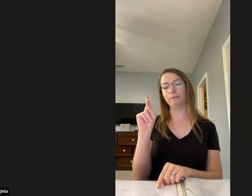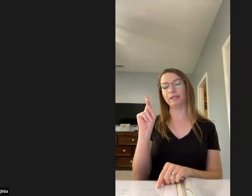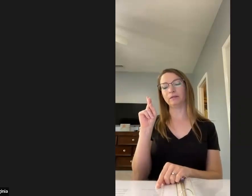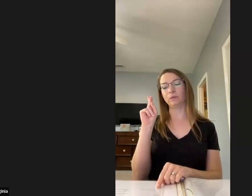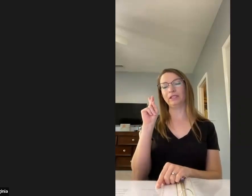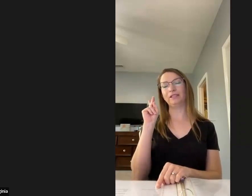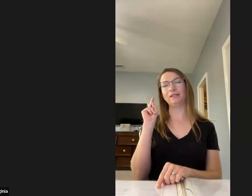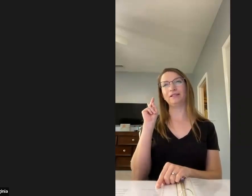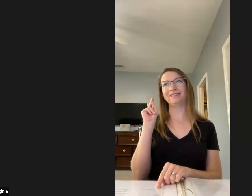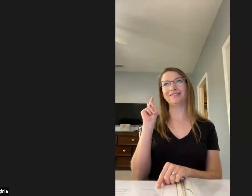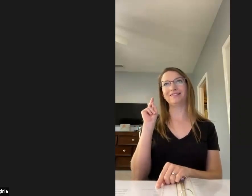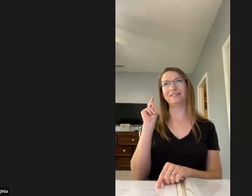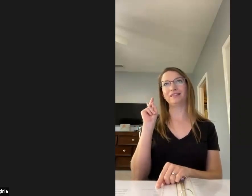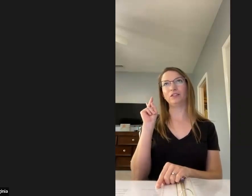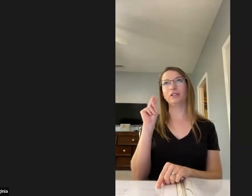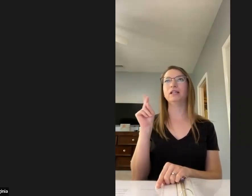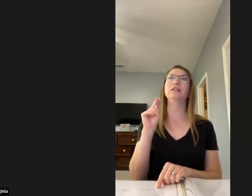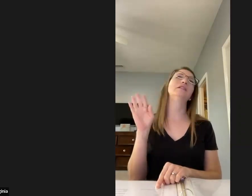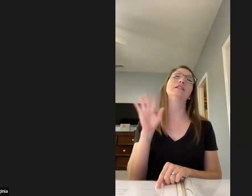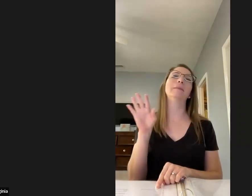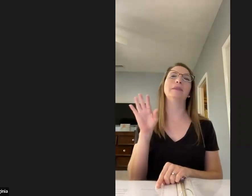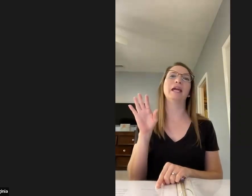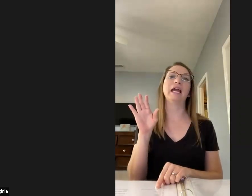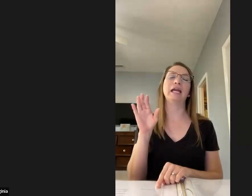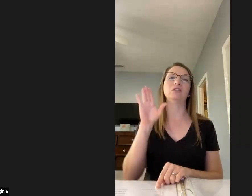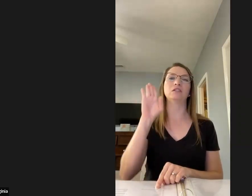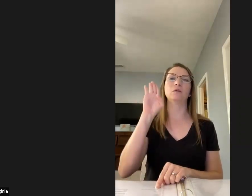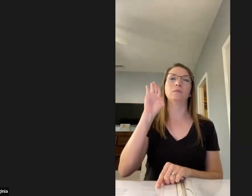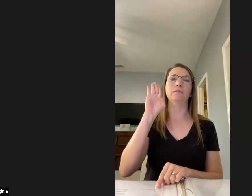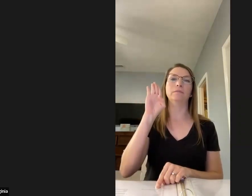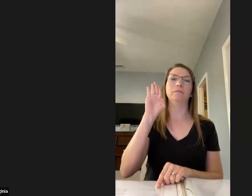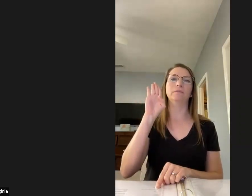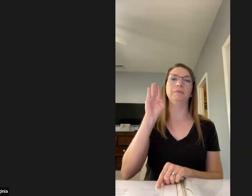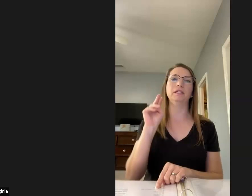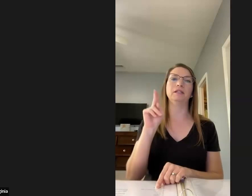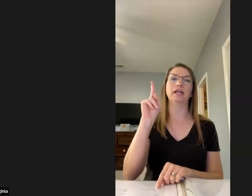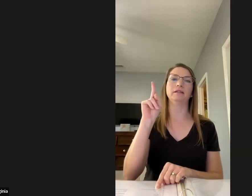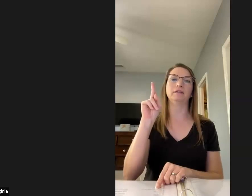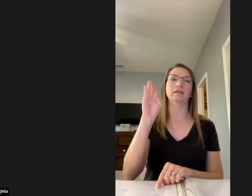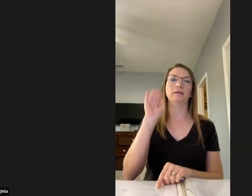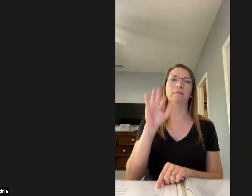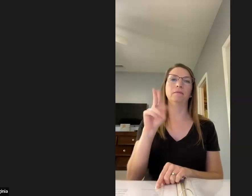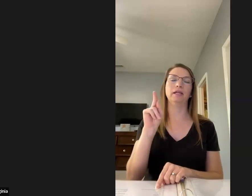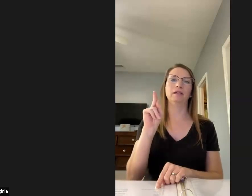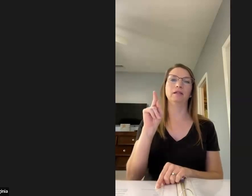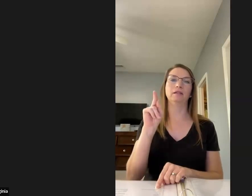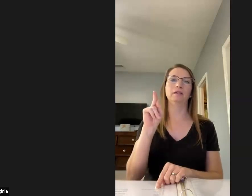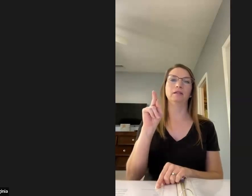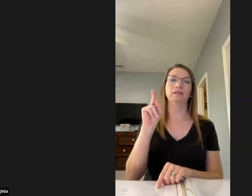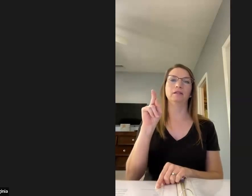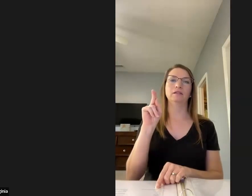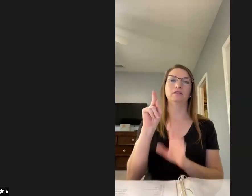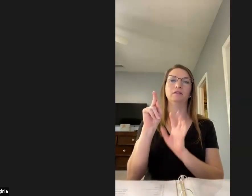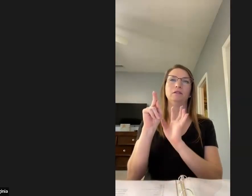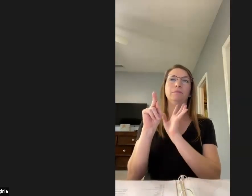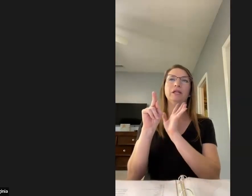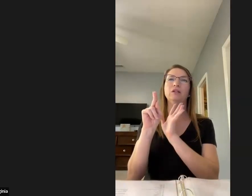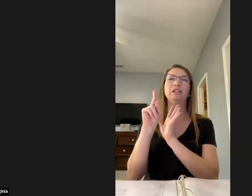but you kind of skip the A, you just go B-N-K, bank. So you barely do